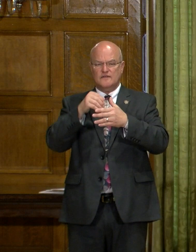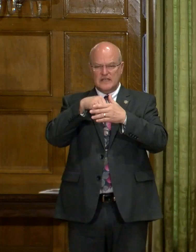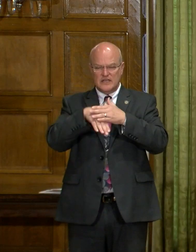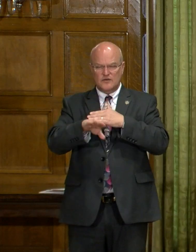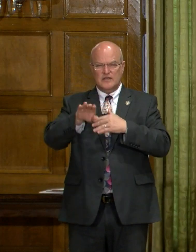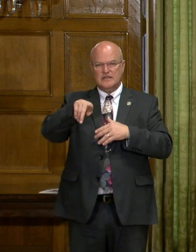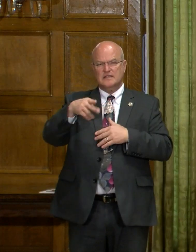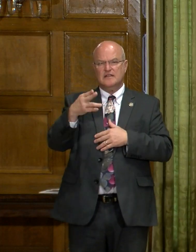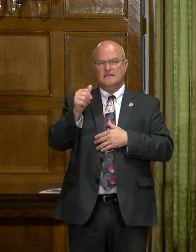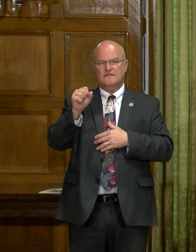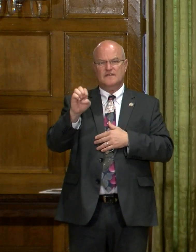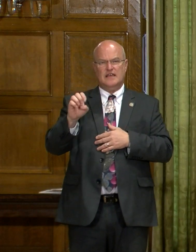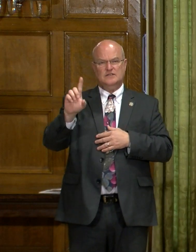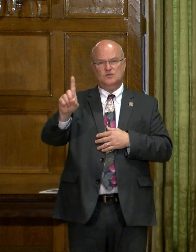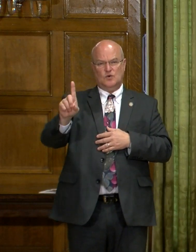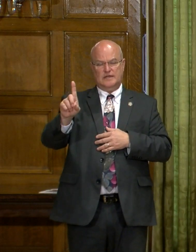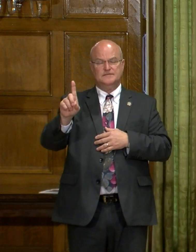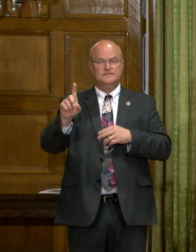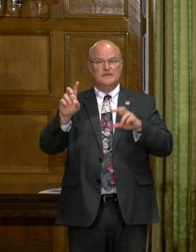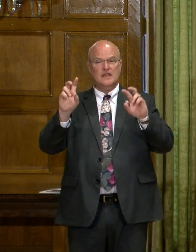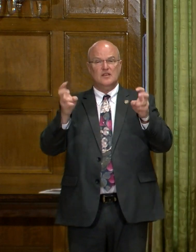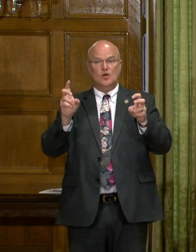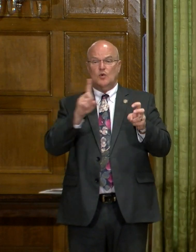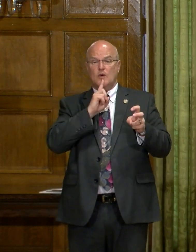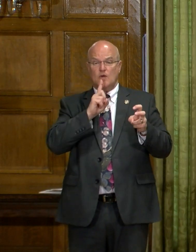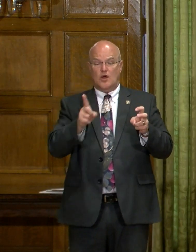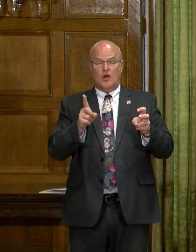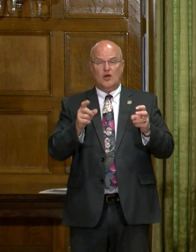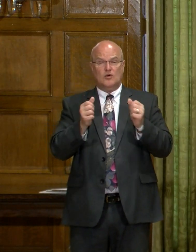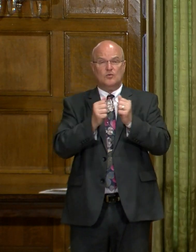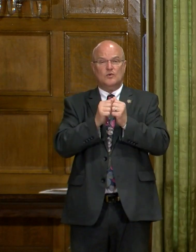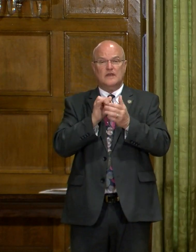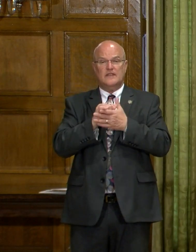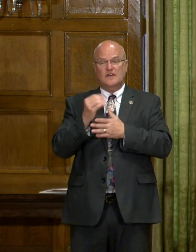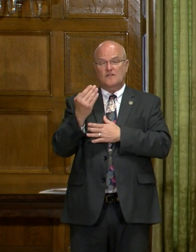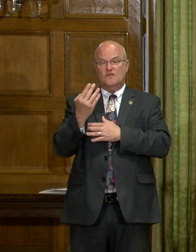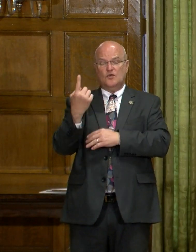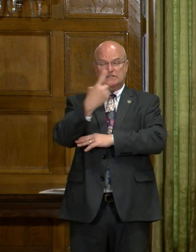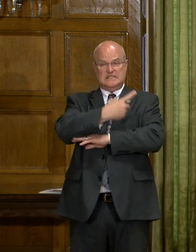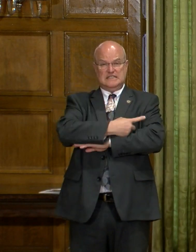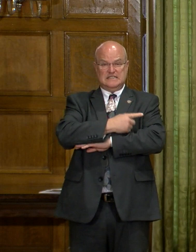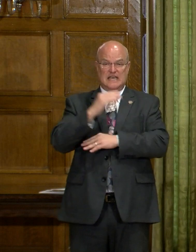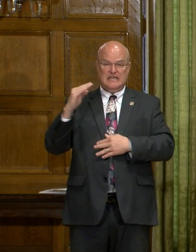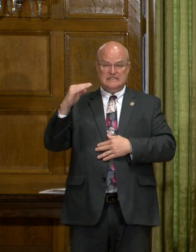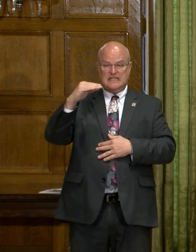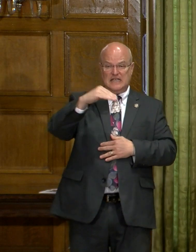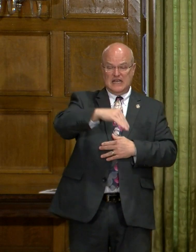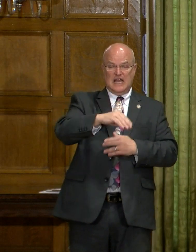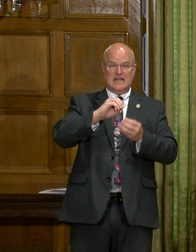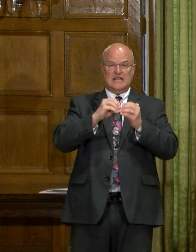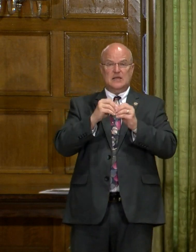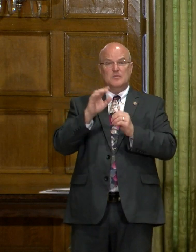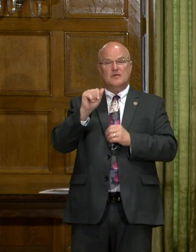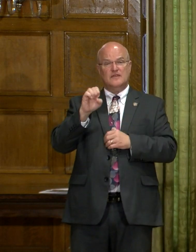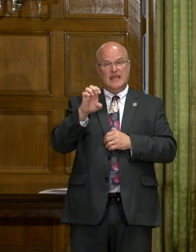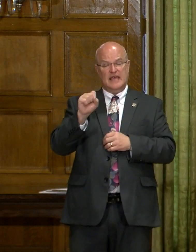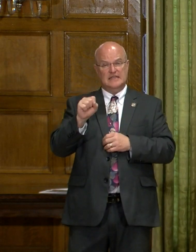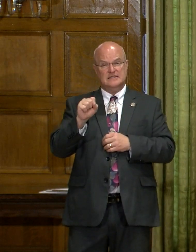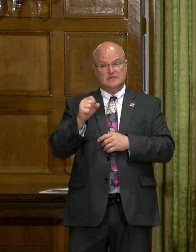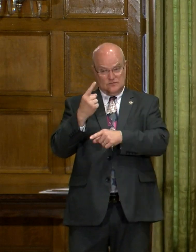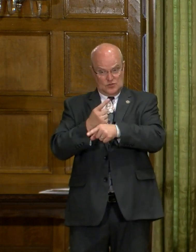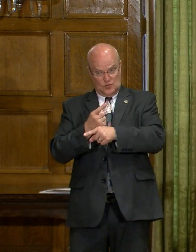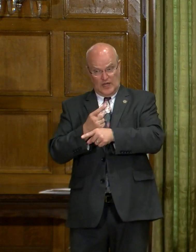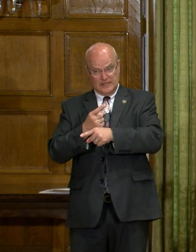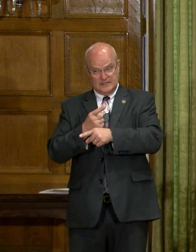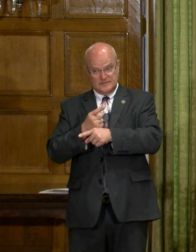into Phase 1. In terms of where we are in the 14-day decline in the number of cases, you're